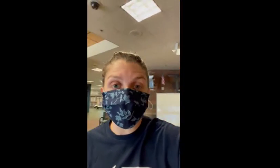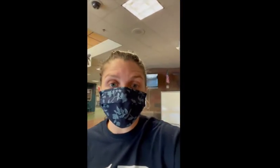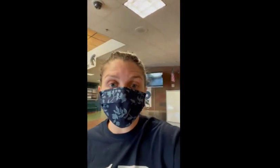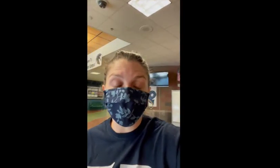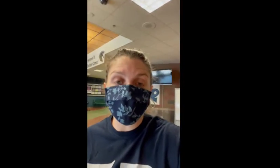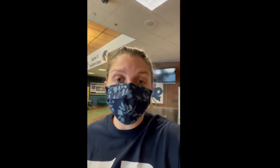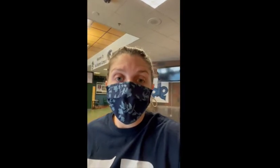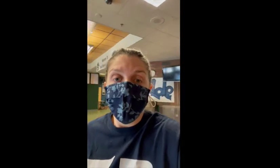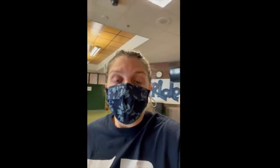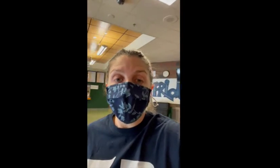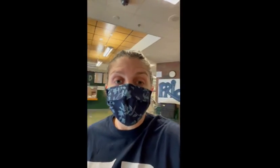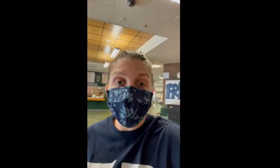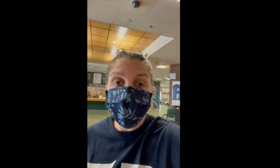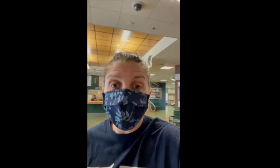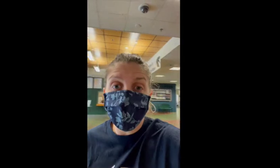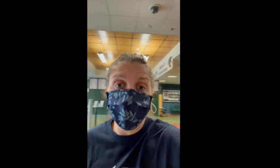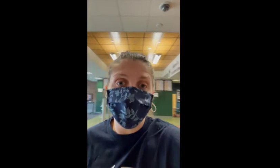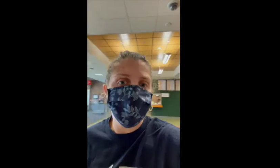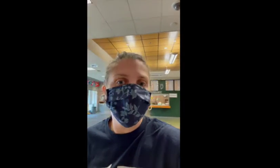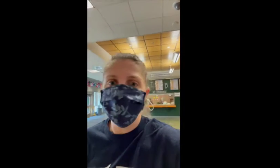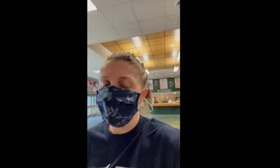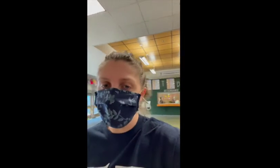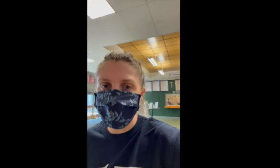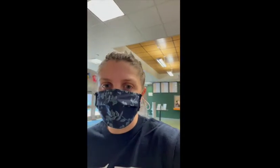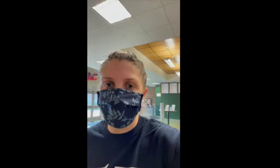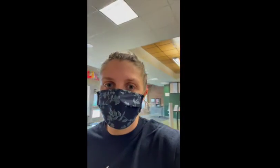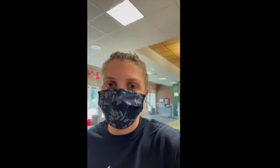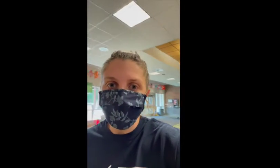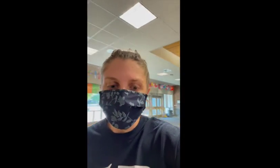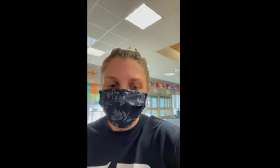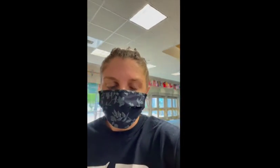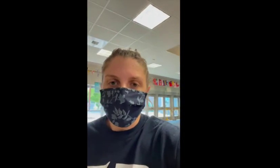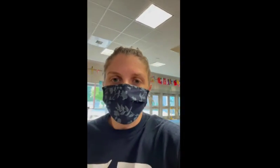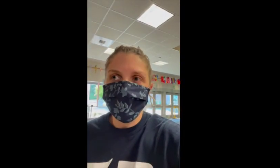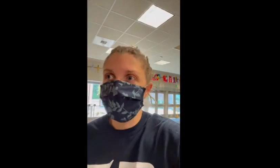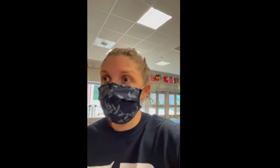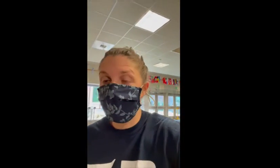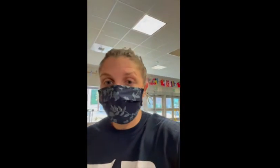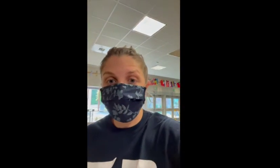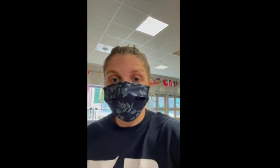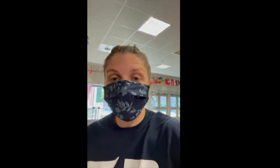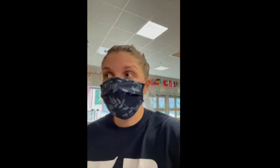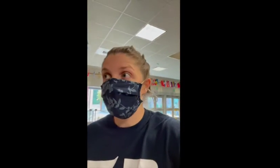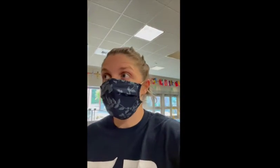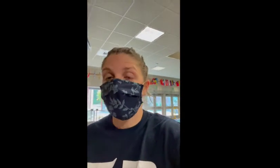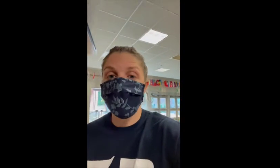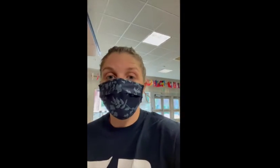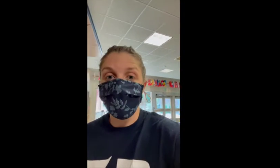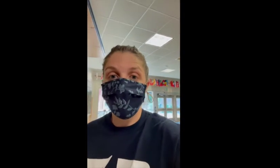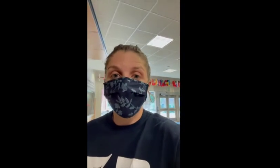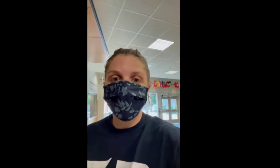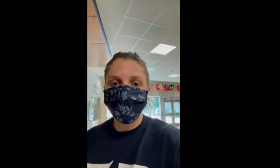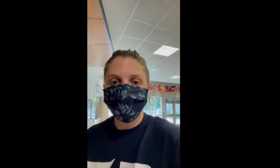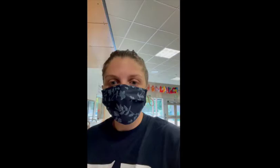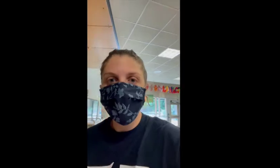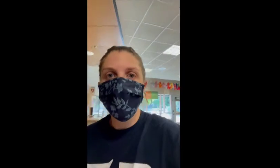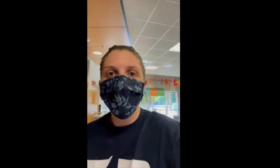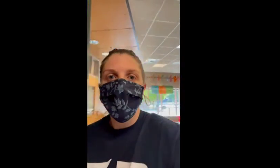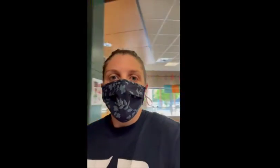managers are, and they are super excited to help you. So if you have questions, you can go right in there. All